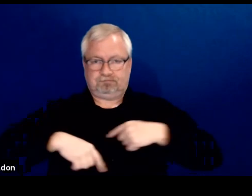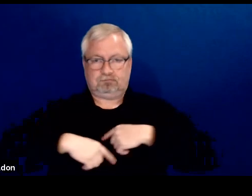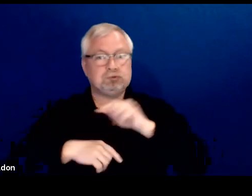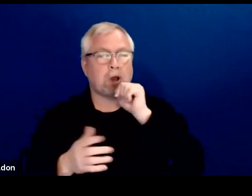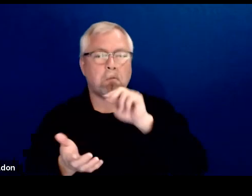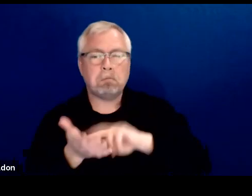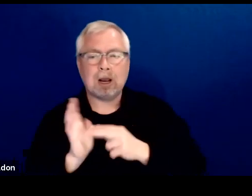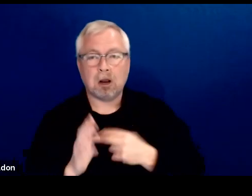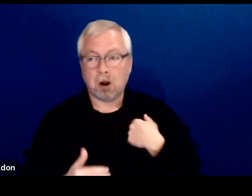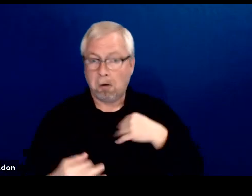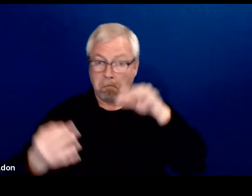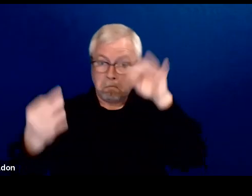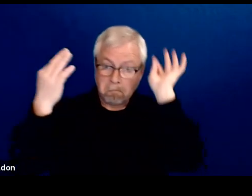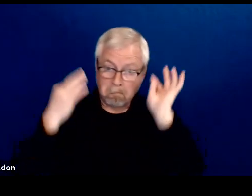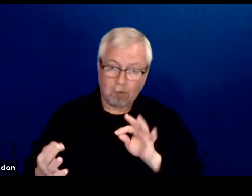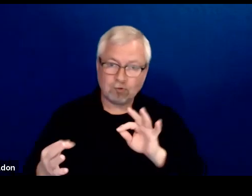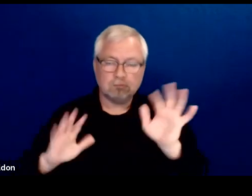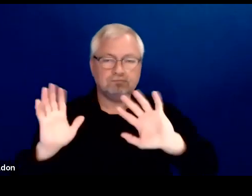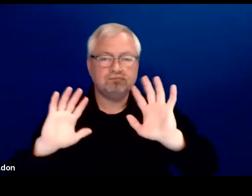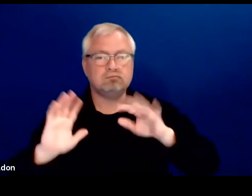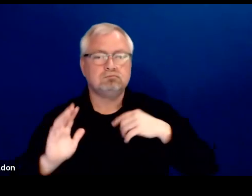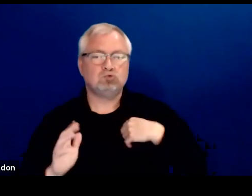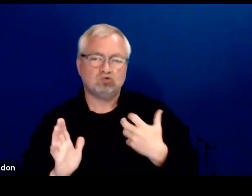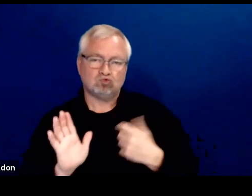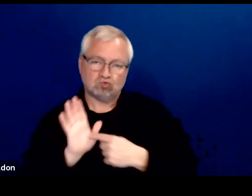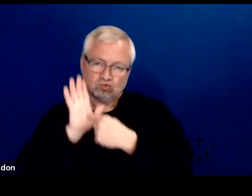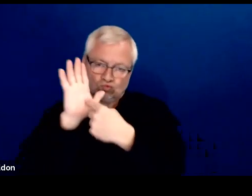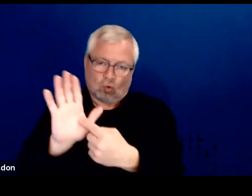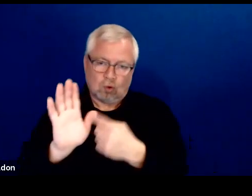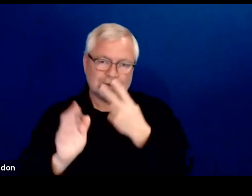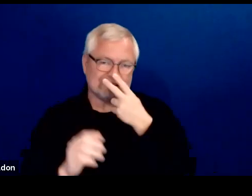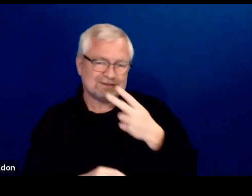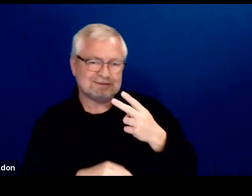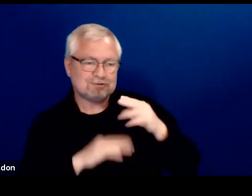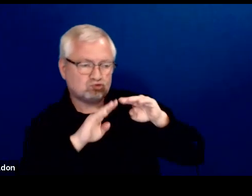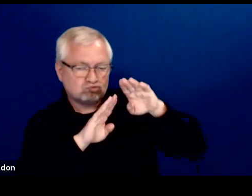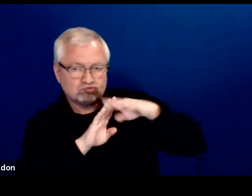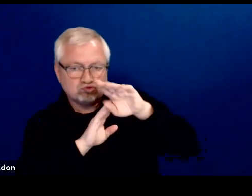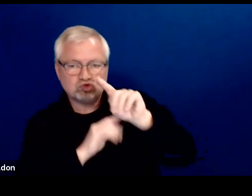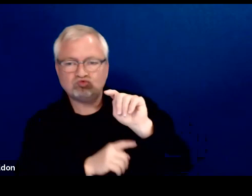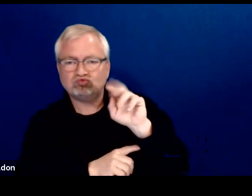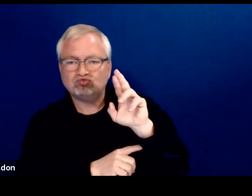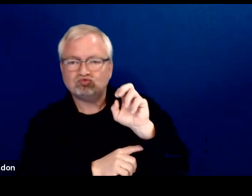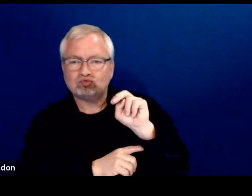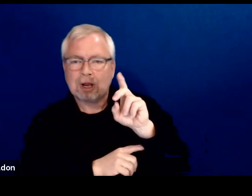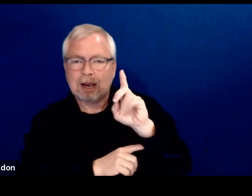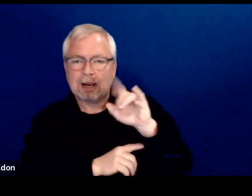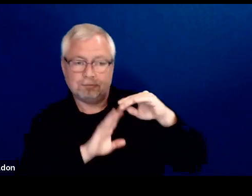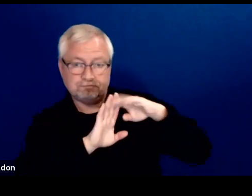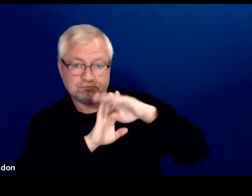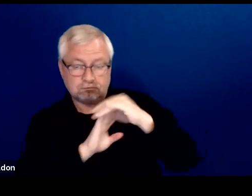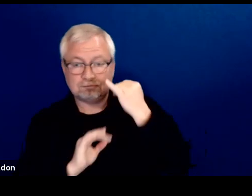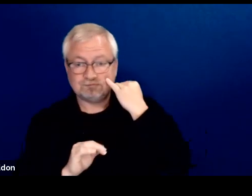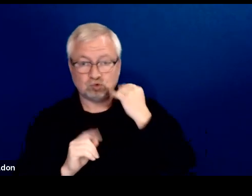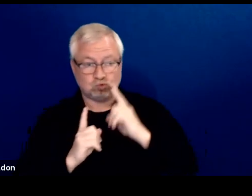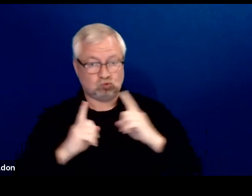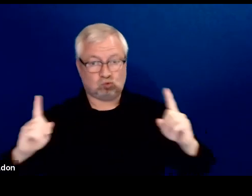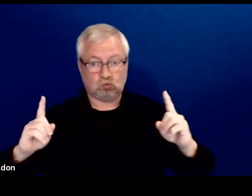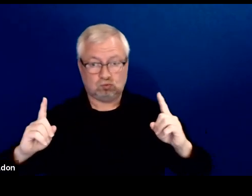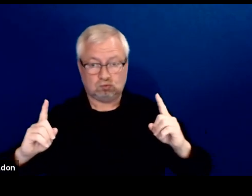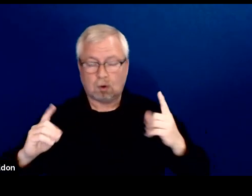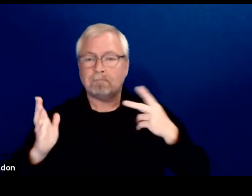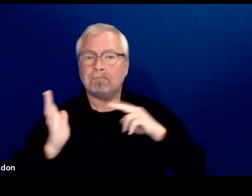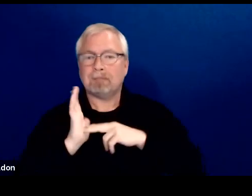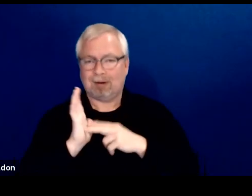models that out there shows trend and direction that if you social distance, you buy more time. If you build up your healthcare capacity, this is